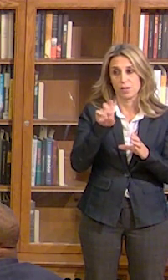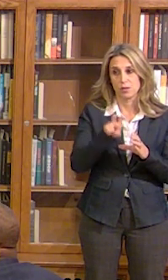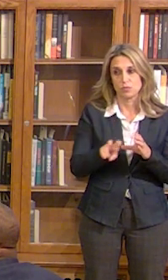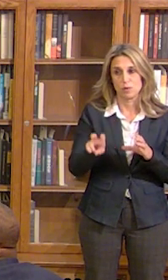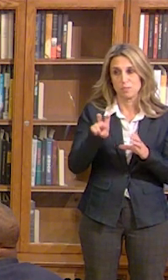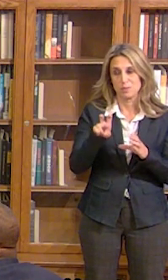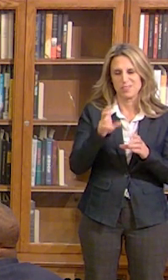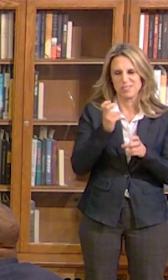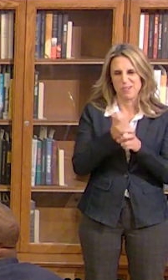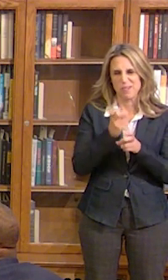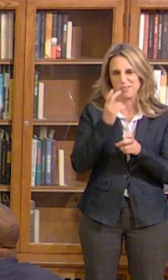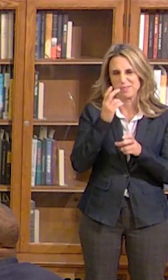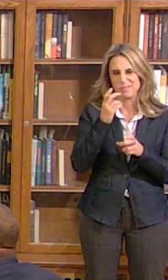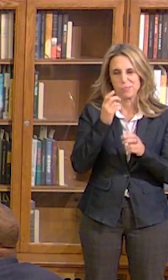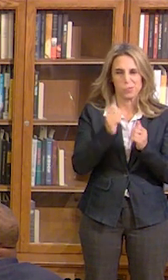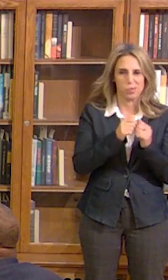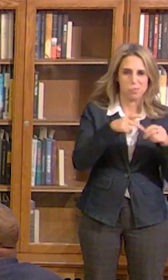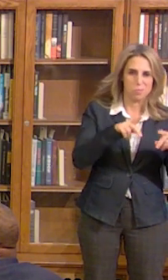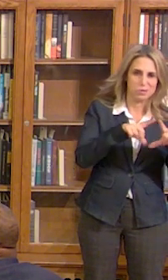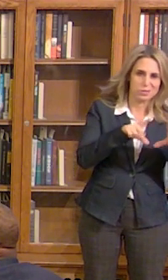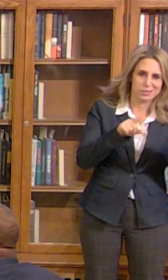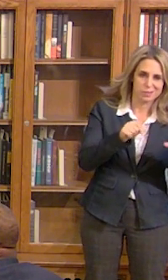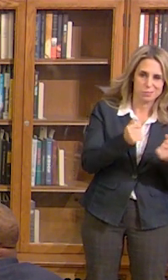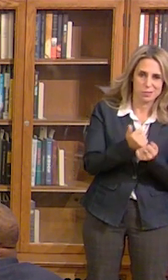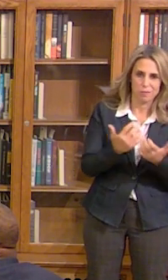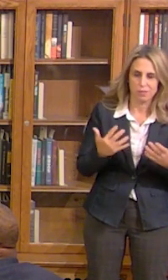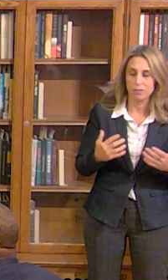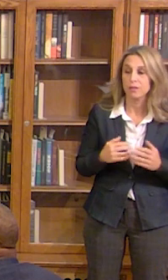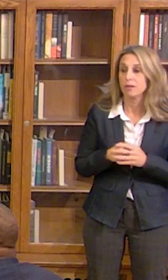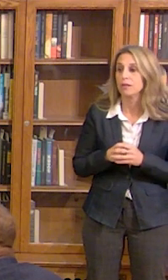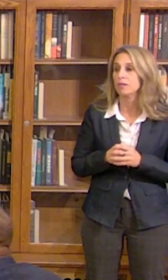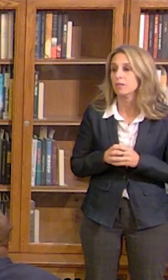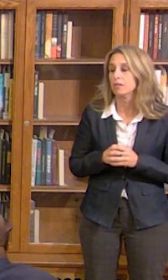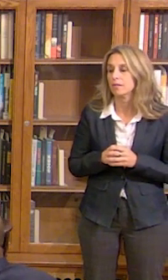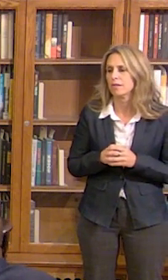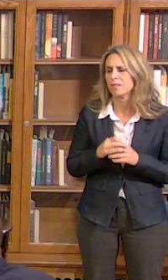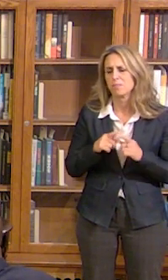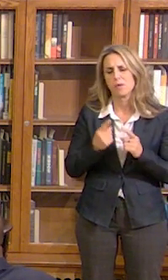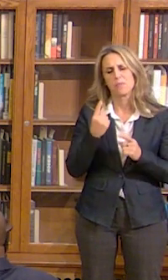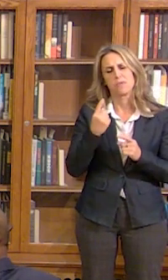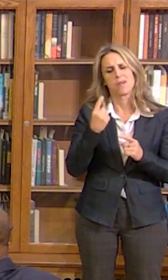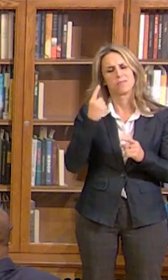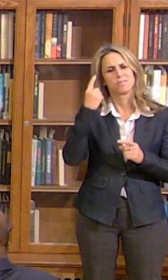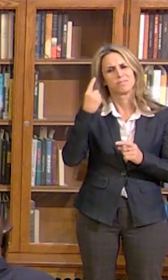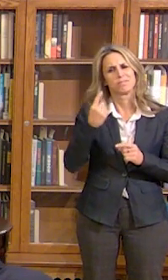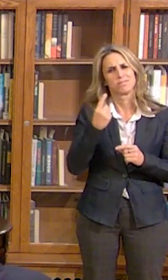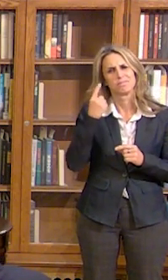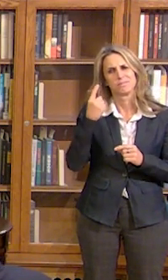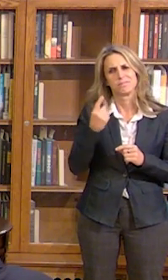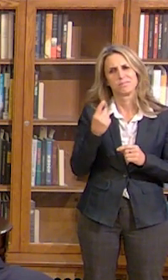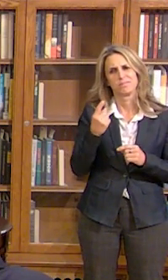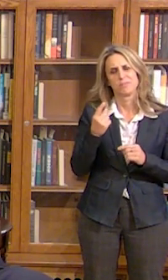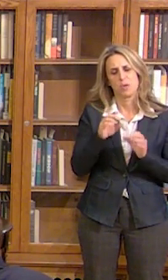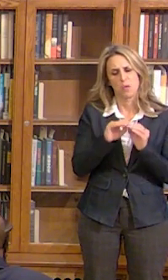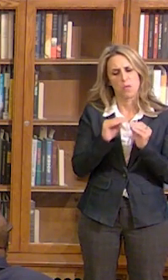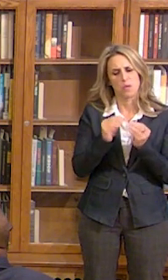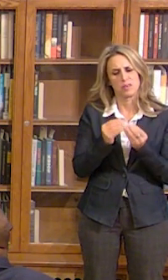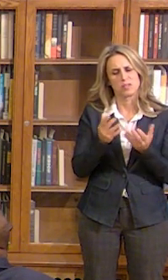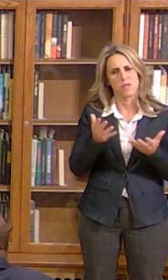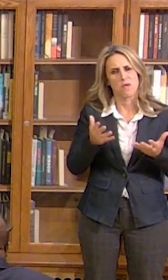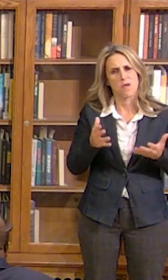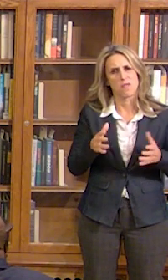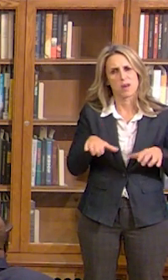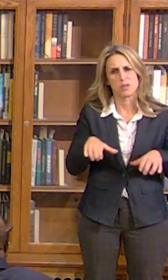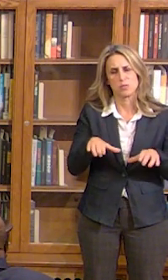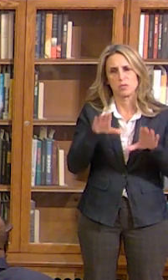and all that um but one of the things that I I've I've been thinking about is what organizations are already